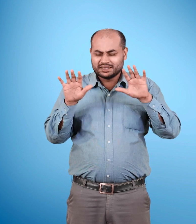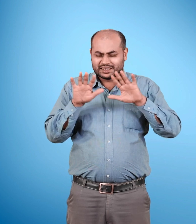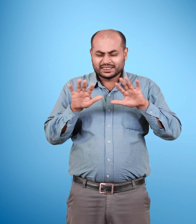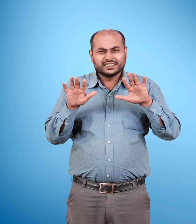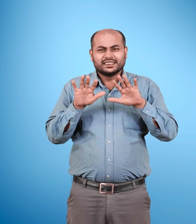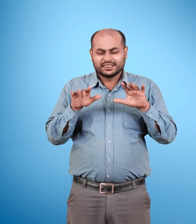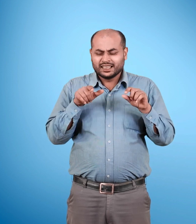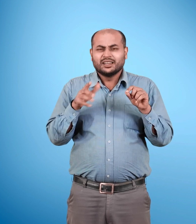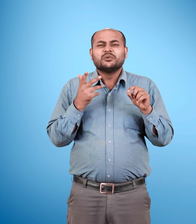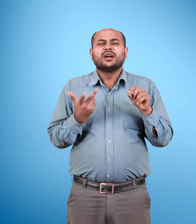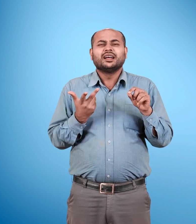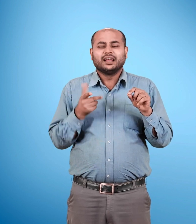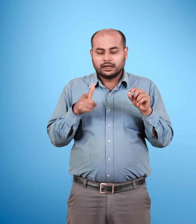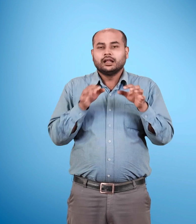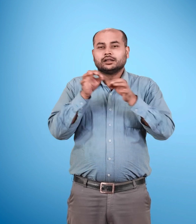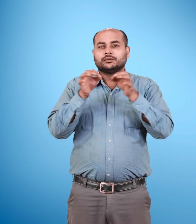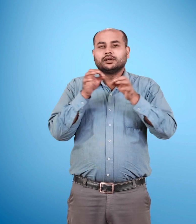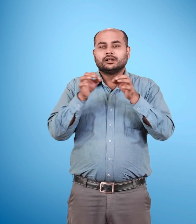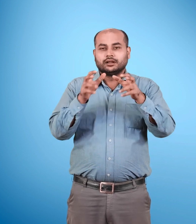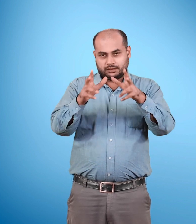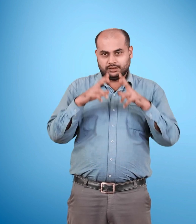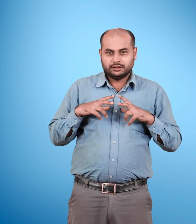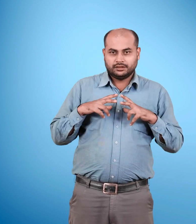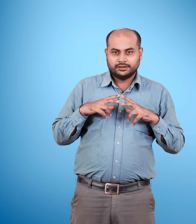wet. Explain why the glasses become wet.